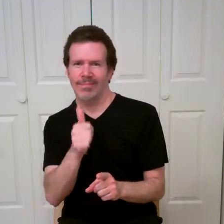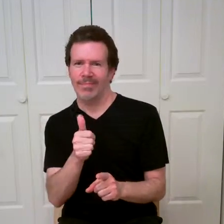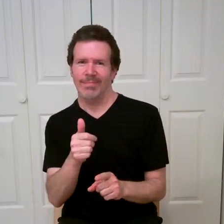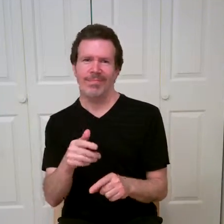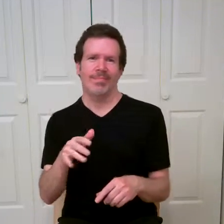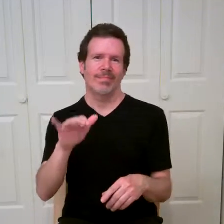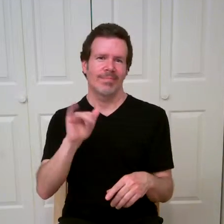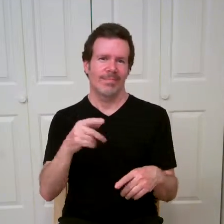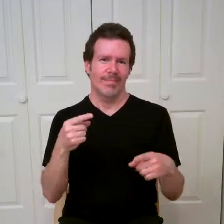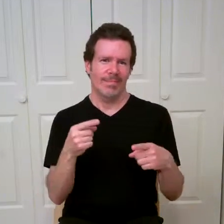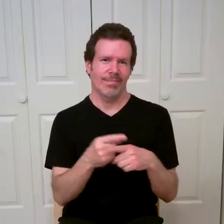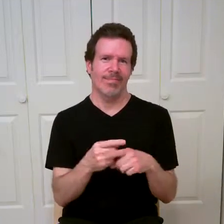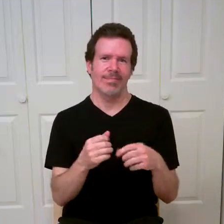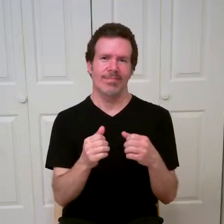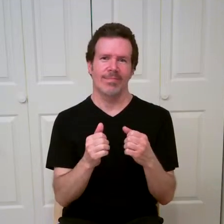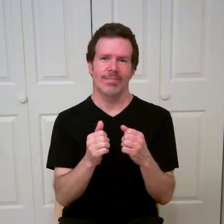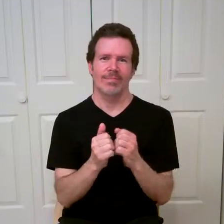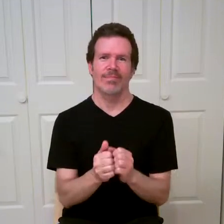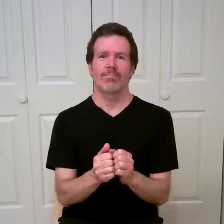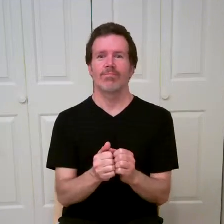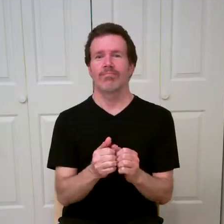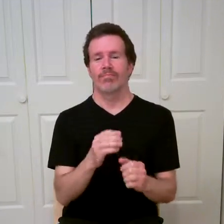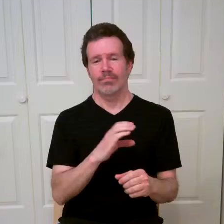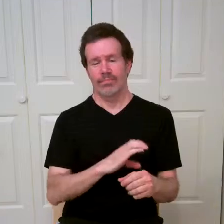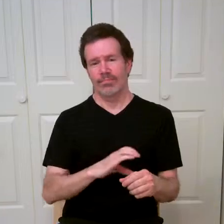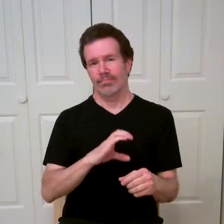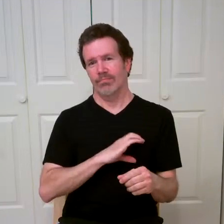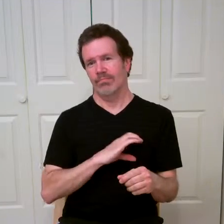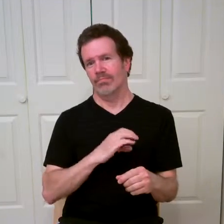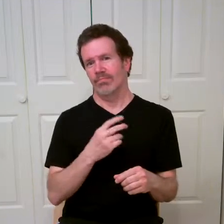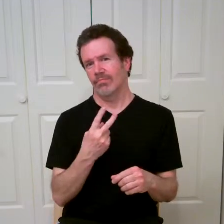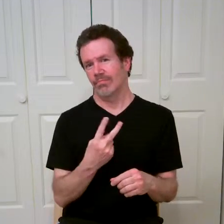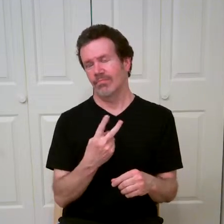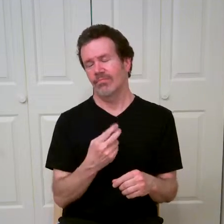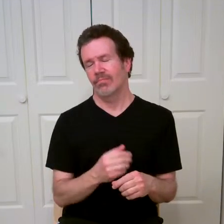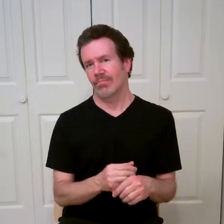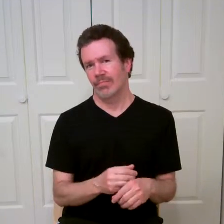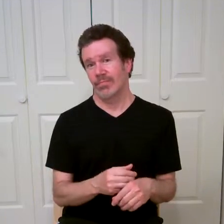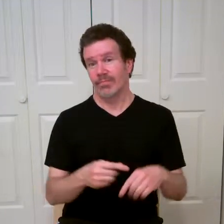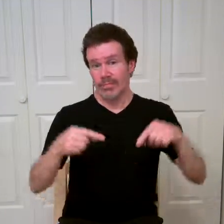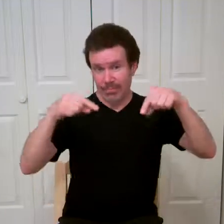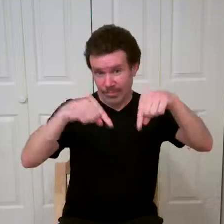lesson, you learned about the different types of conflict that can exist in a story.